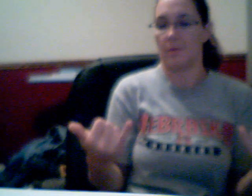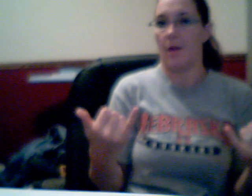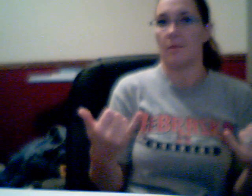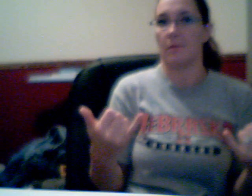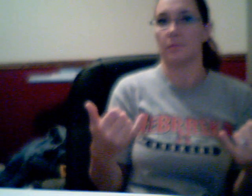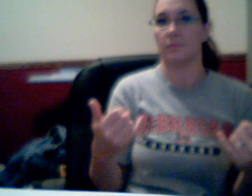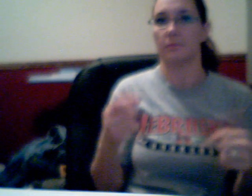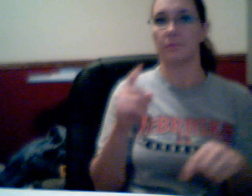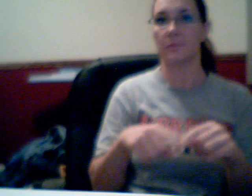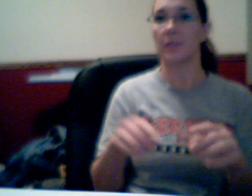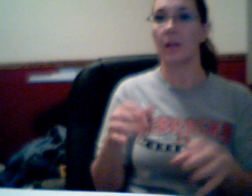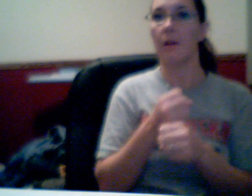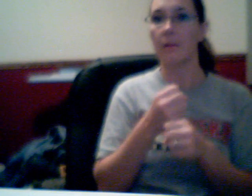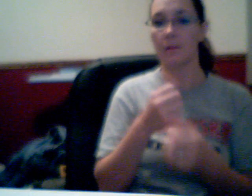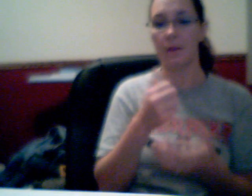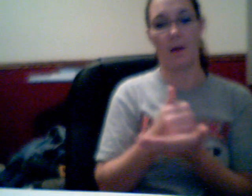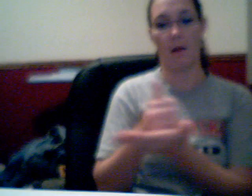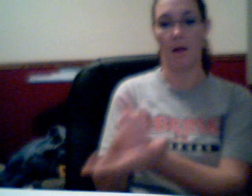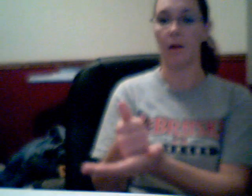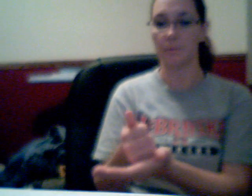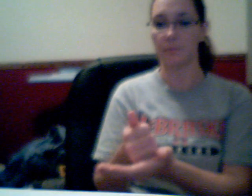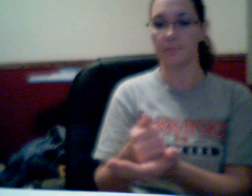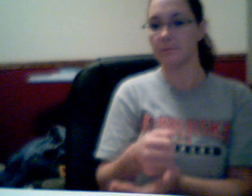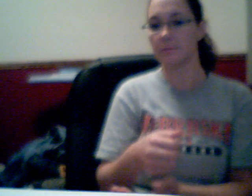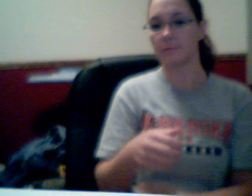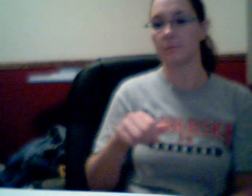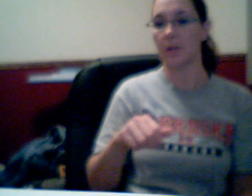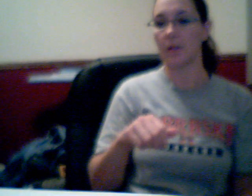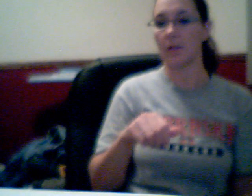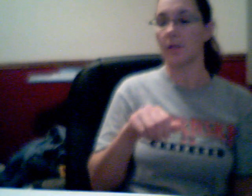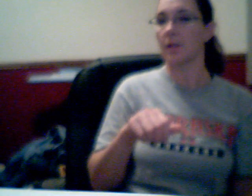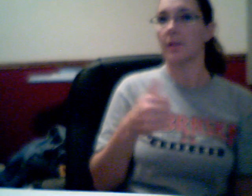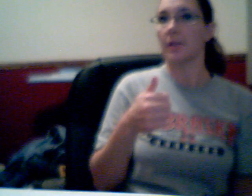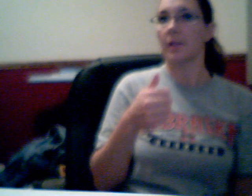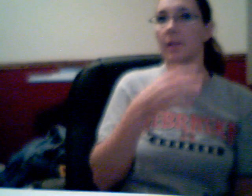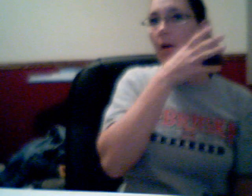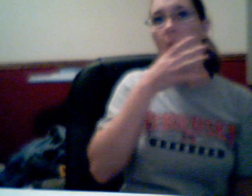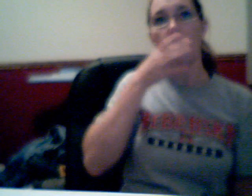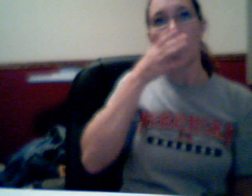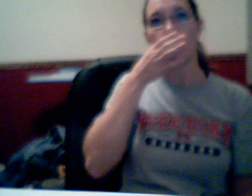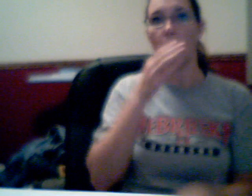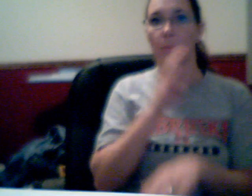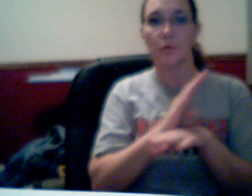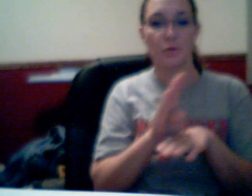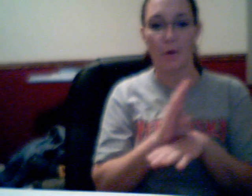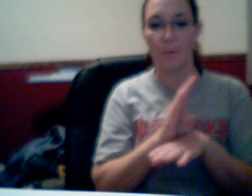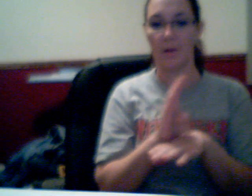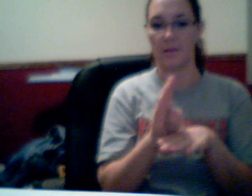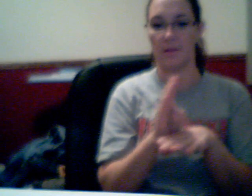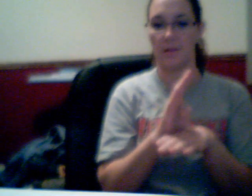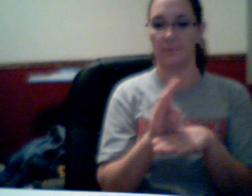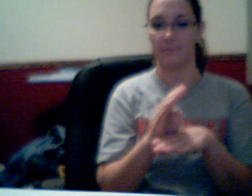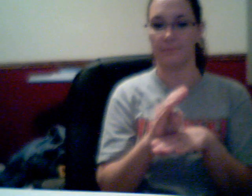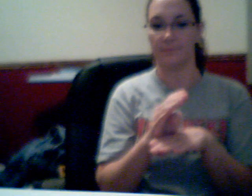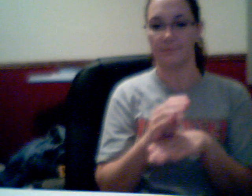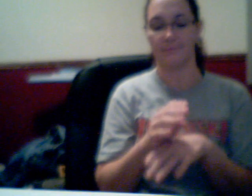can, by George, we'll get this haying done all by ourselves. Laura could see that the thought was a load off Pa's mind, and she hurried